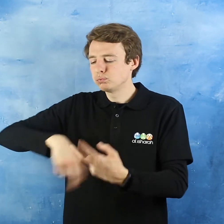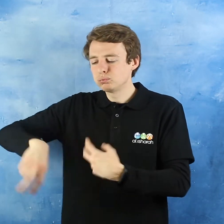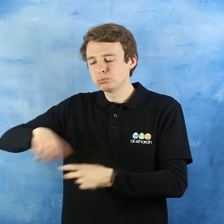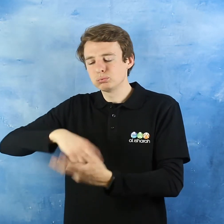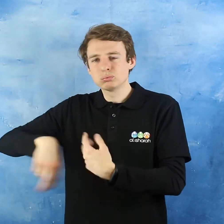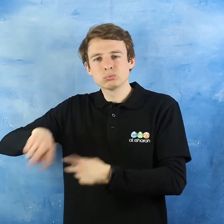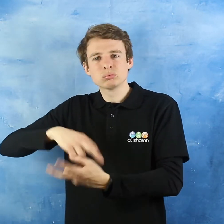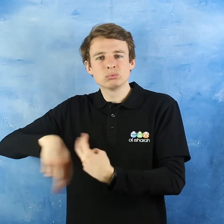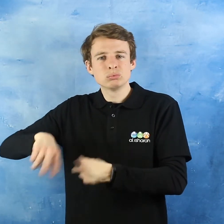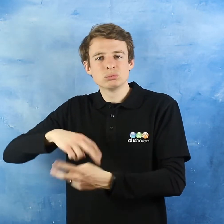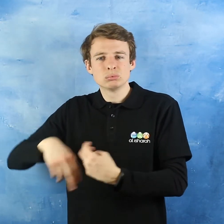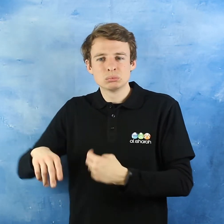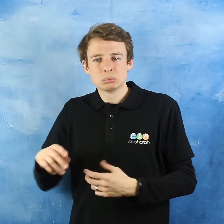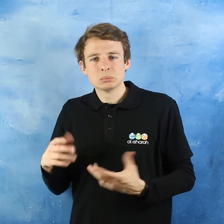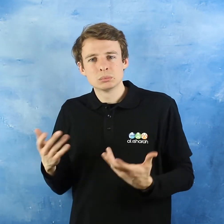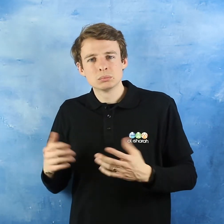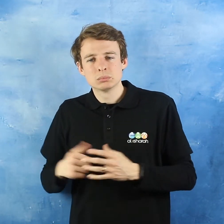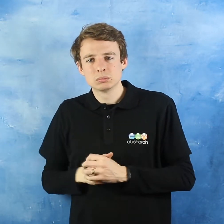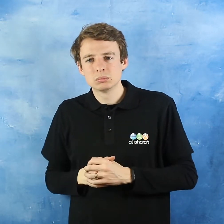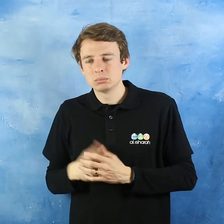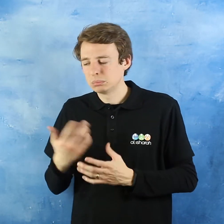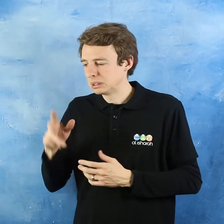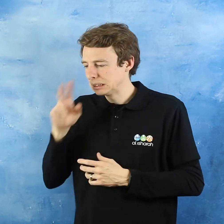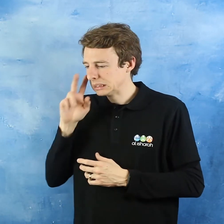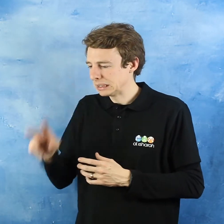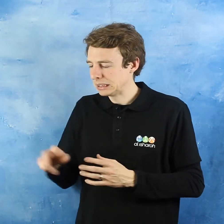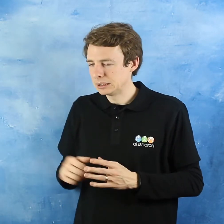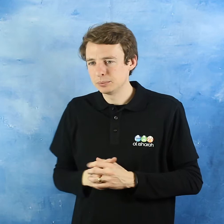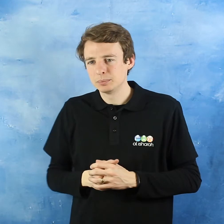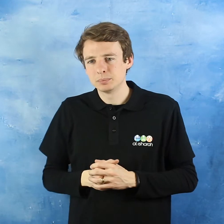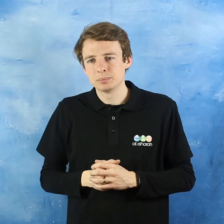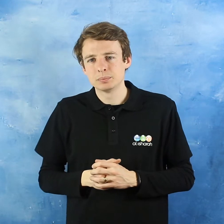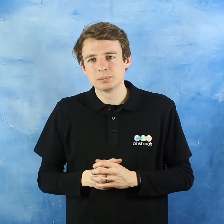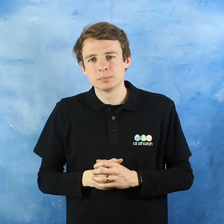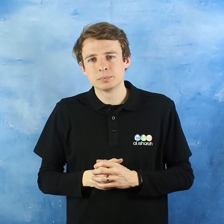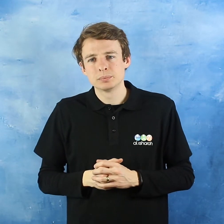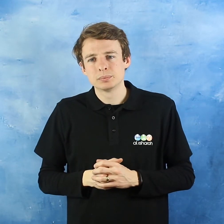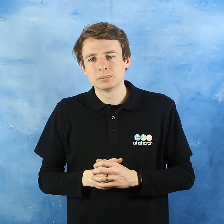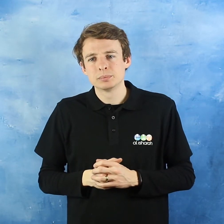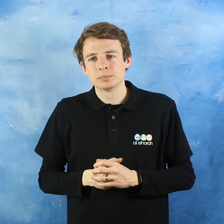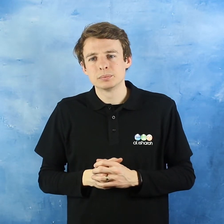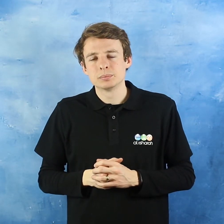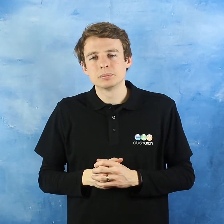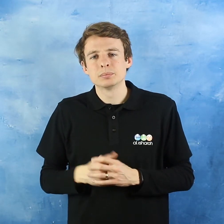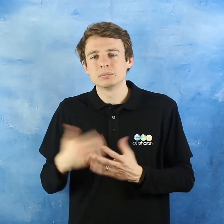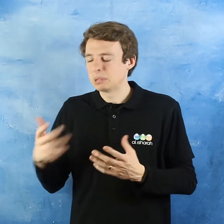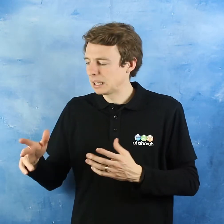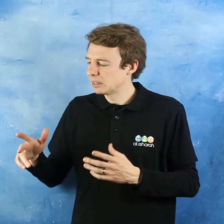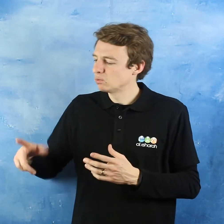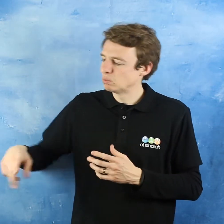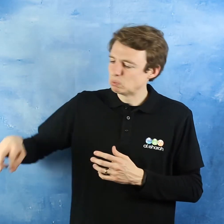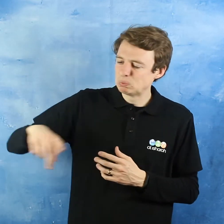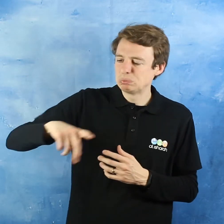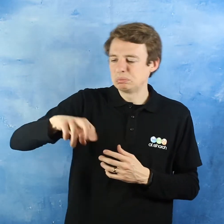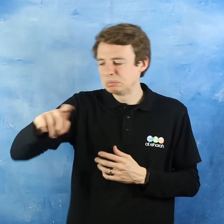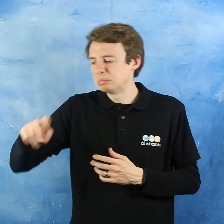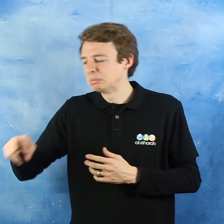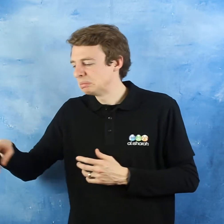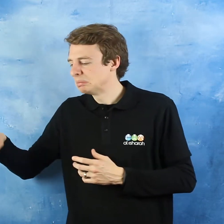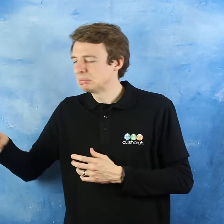an hour or so, he became going here and there, looking left and right. He thought he needed to go back to the home.